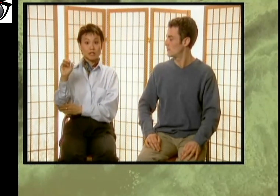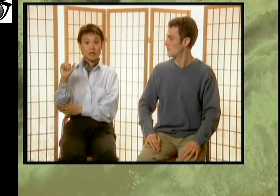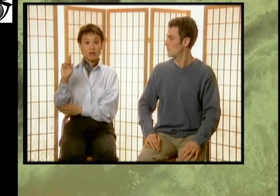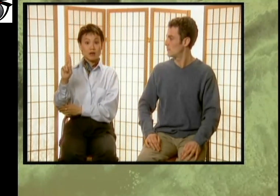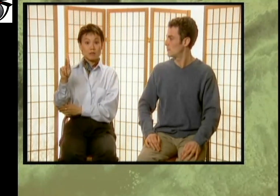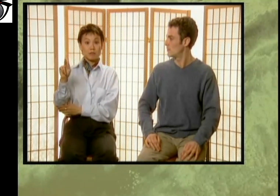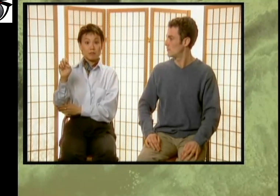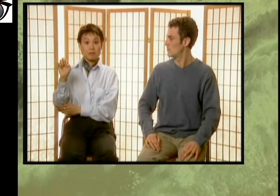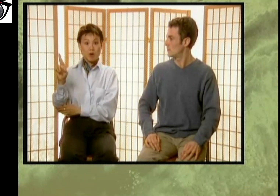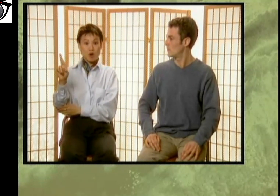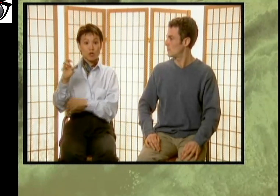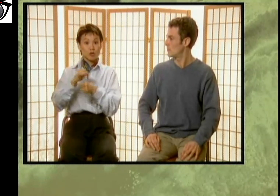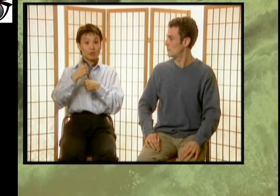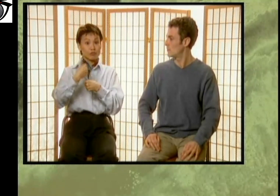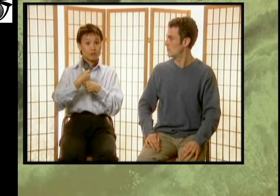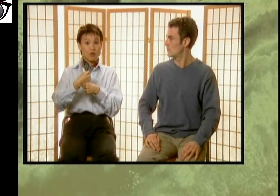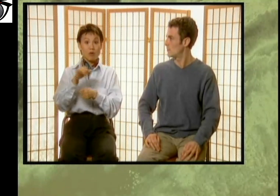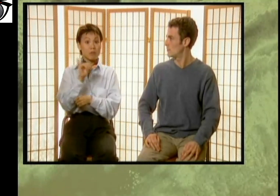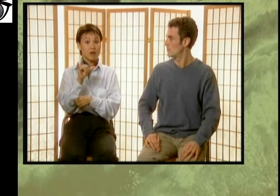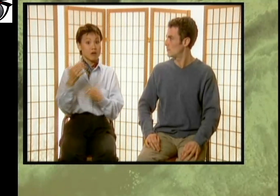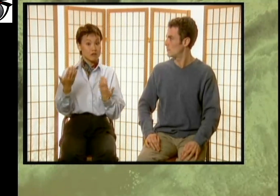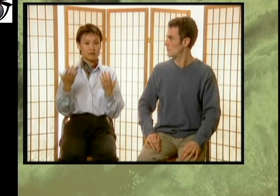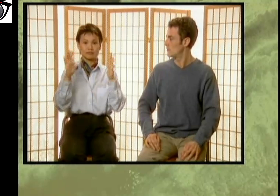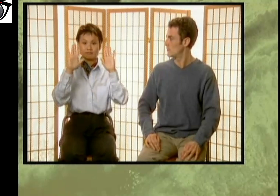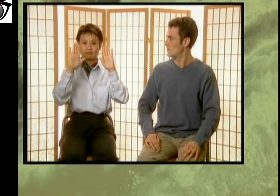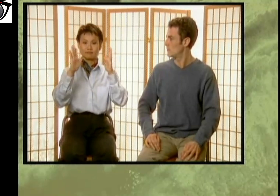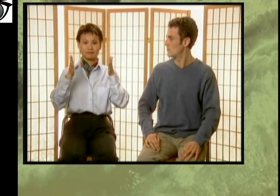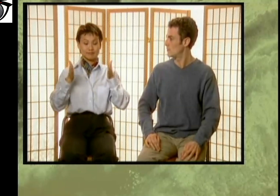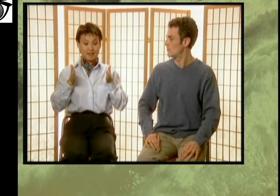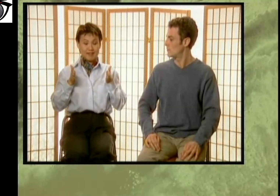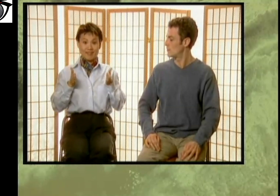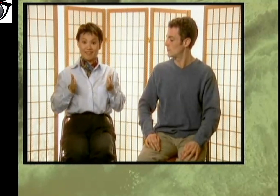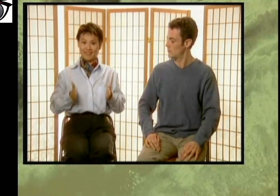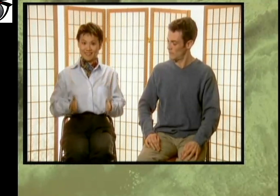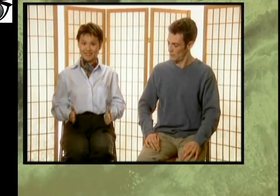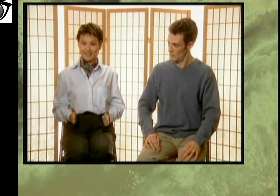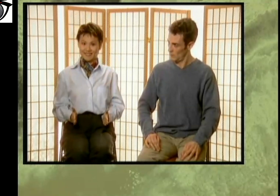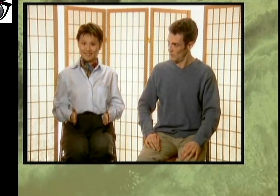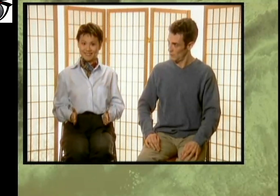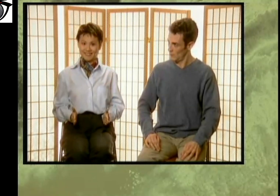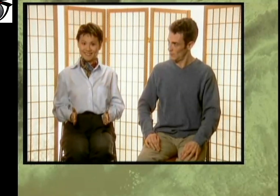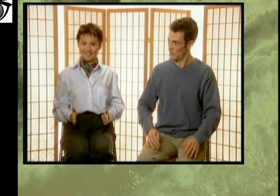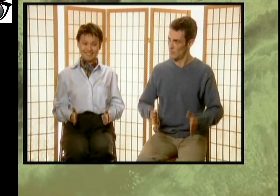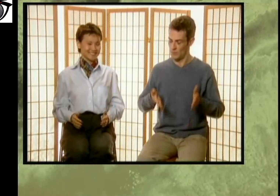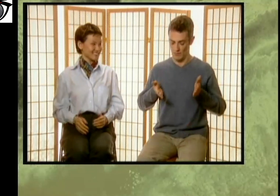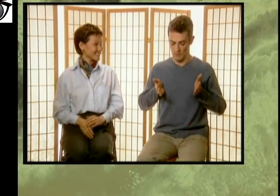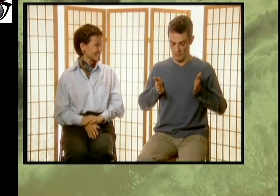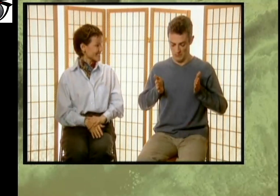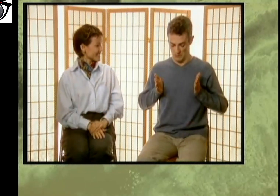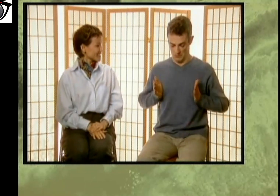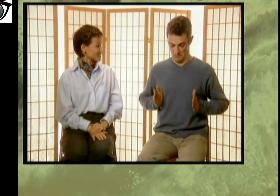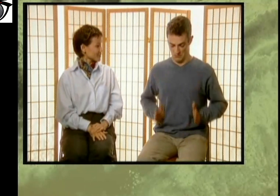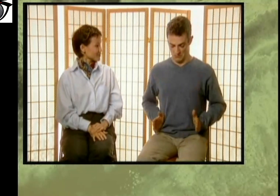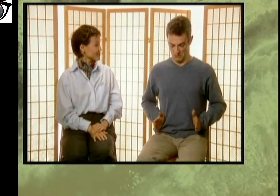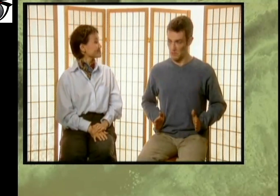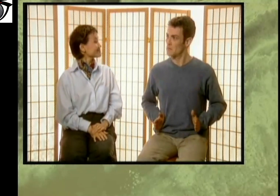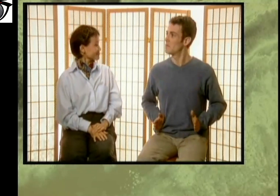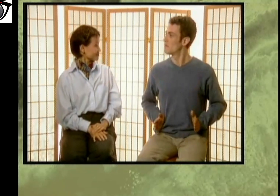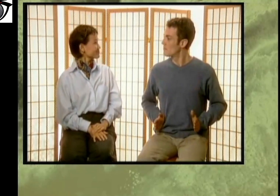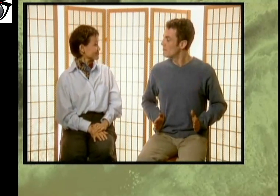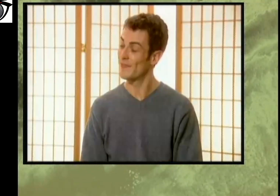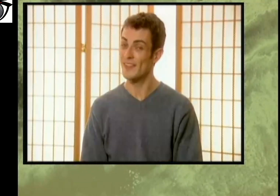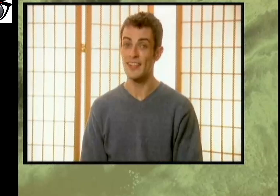The person marker is formed like this. The open hands follow the sides of the body.